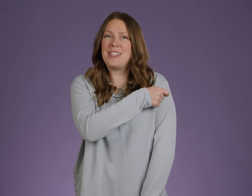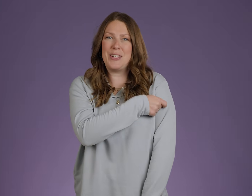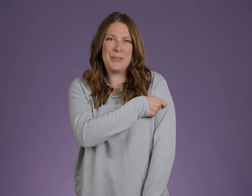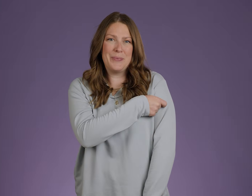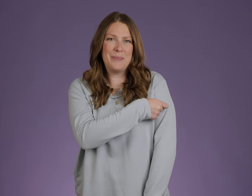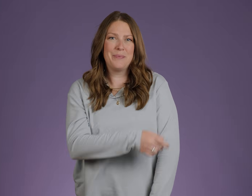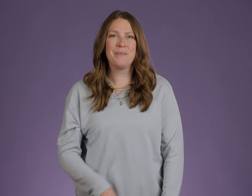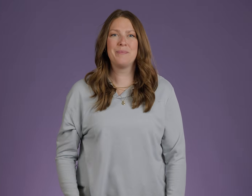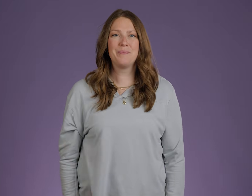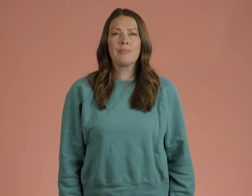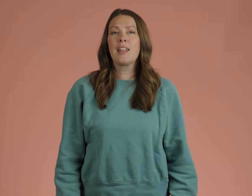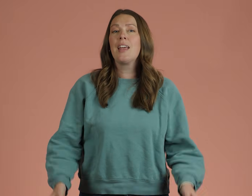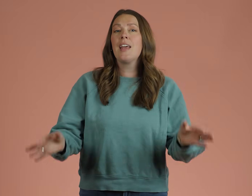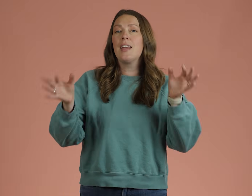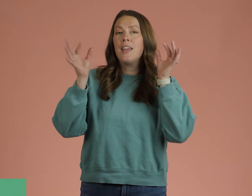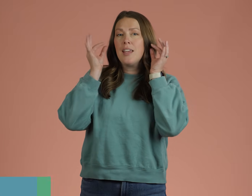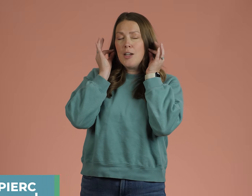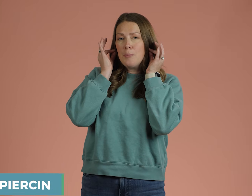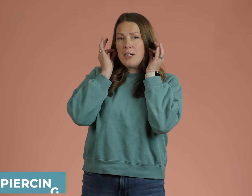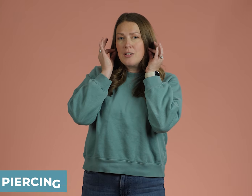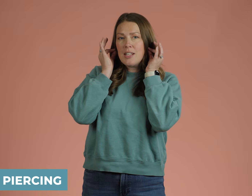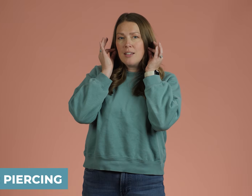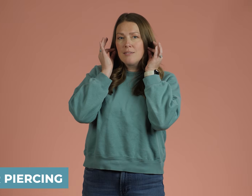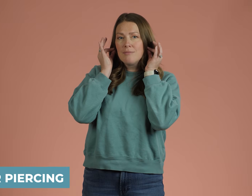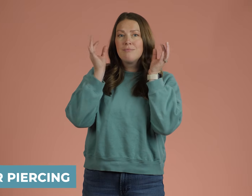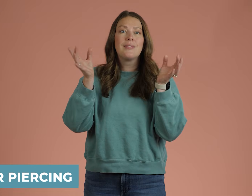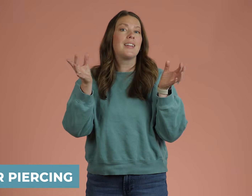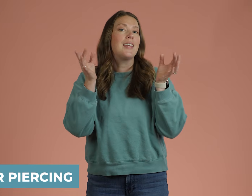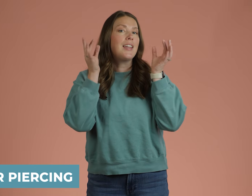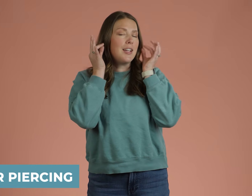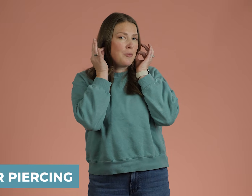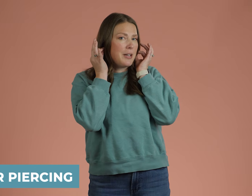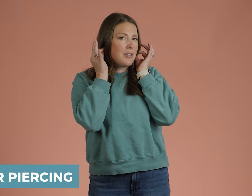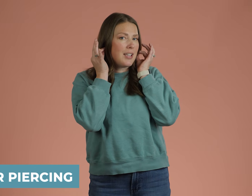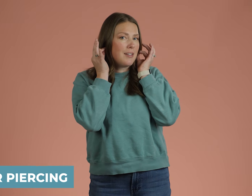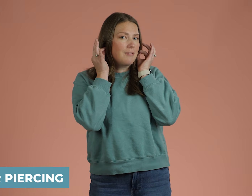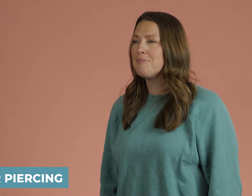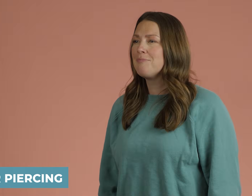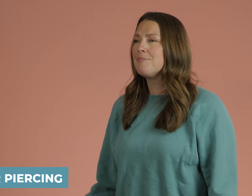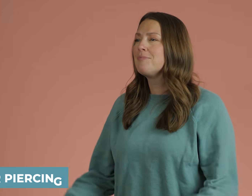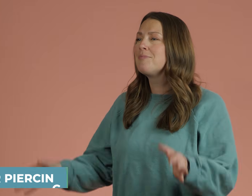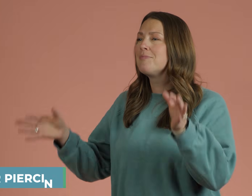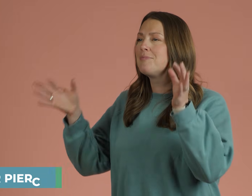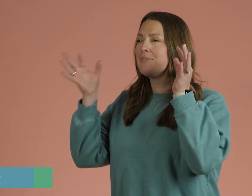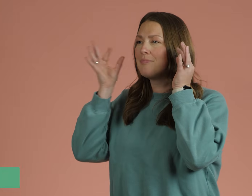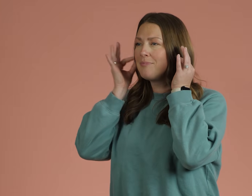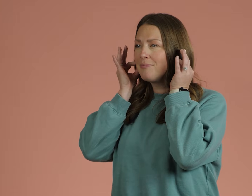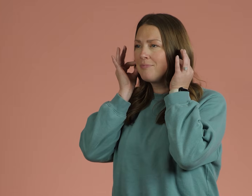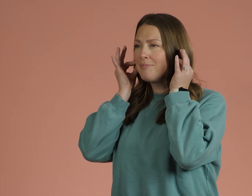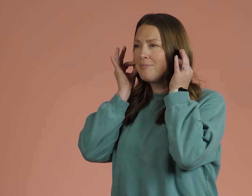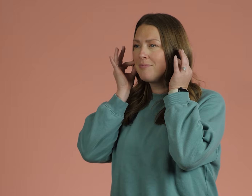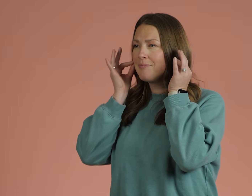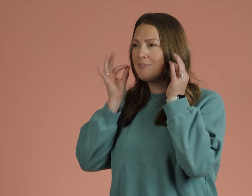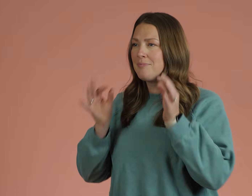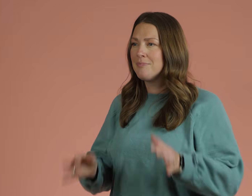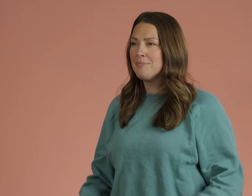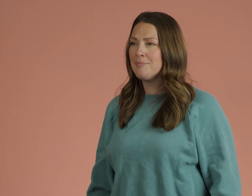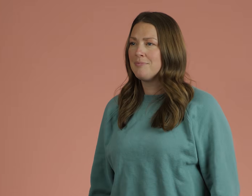Tattoo. Ear piercing. Ear piercing. It's referencing the piercings on the